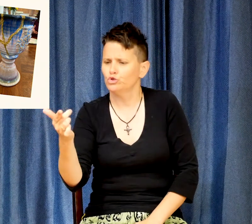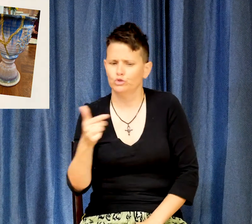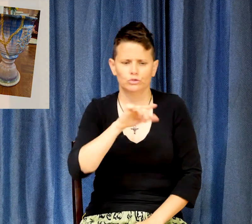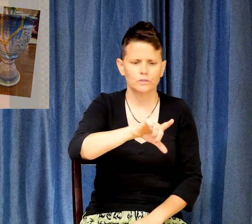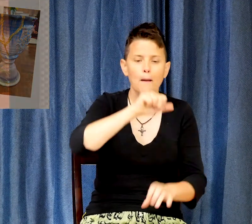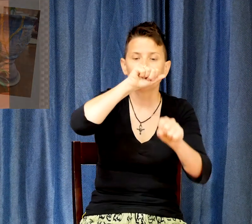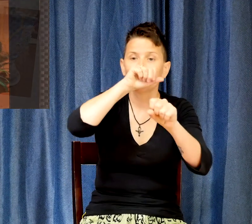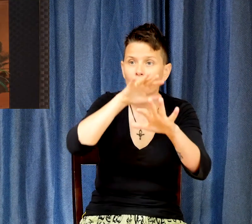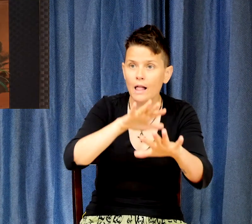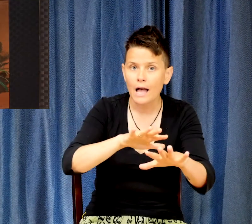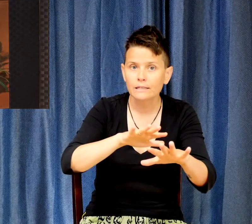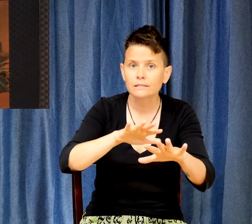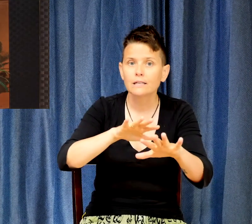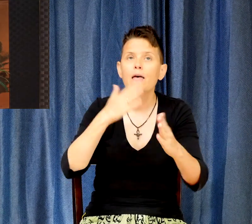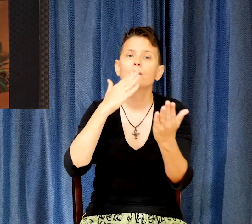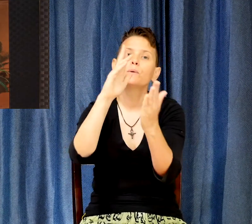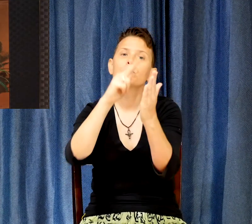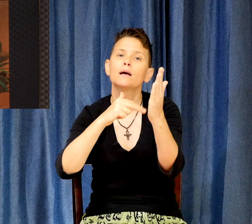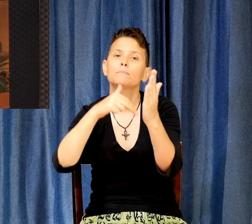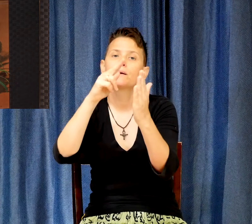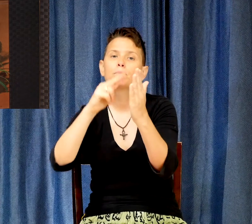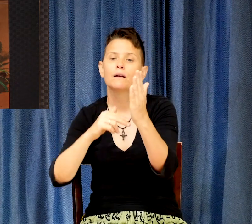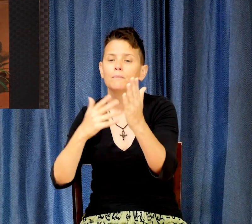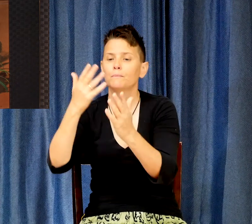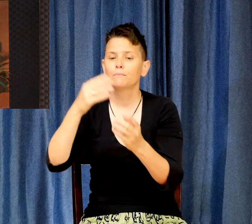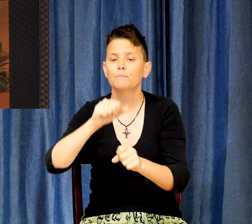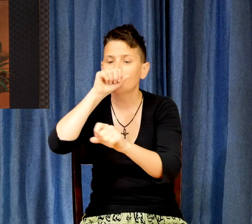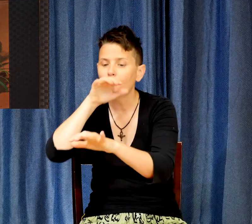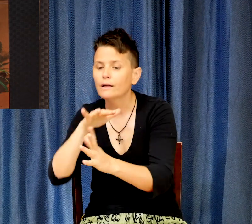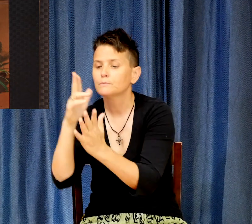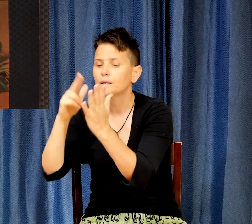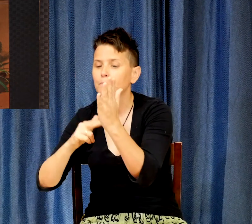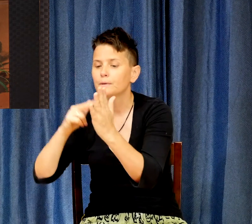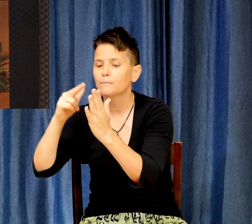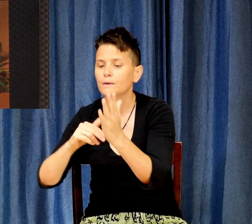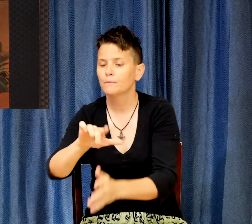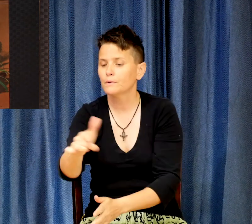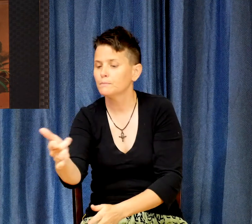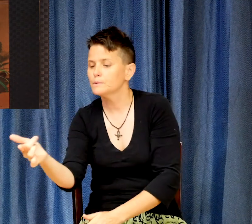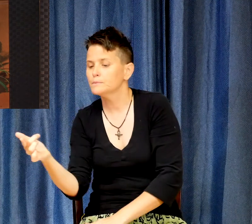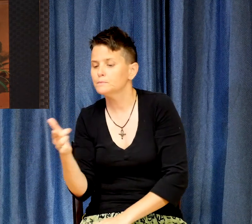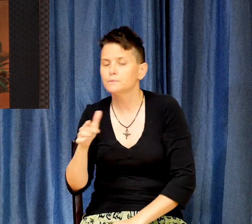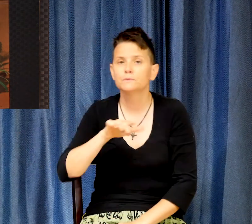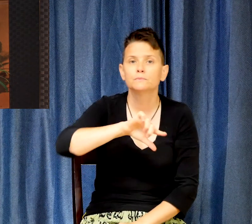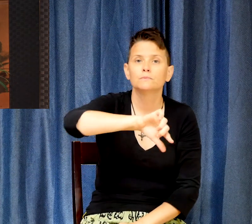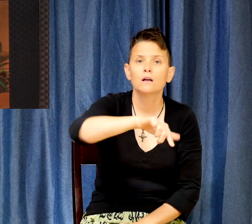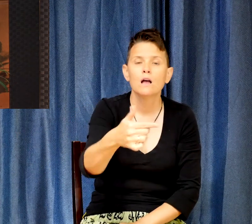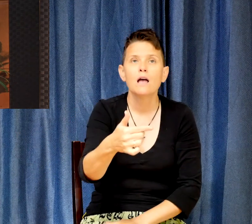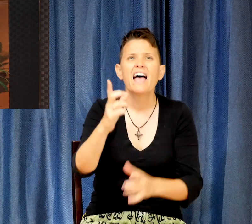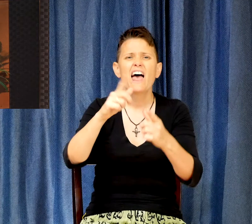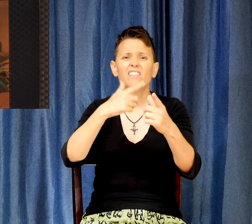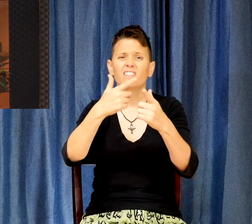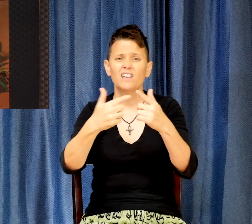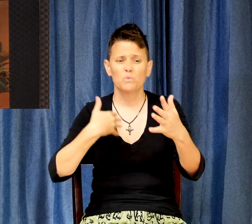symbolized that essence, right, of being broken and feeling disconnected and coming back together to create the whole in a